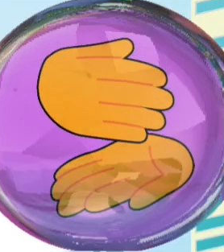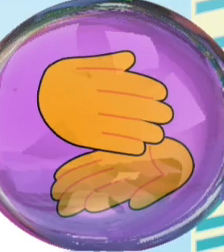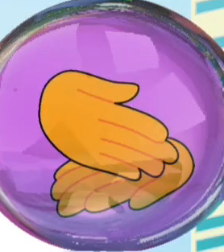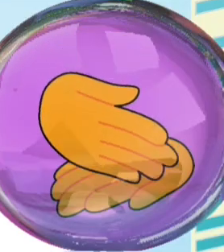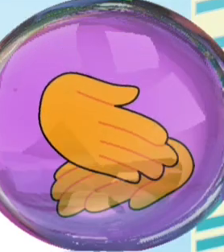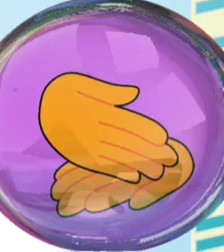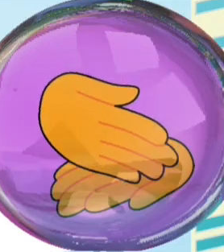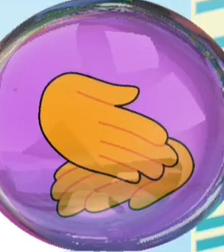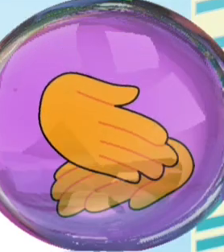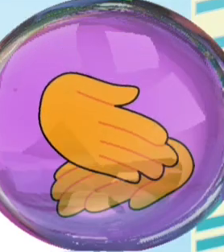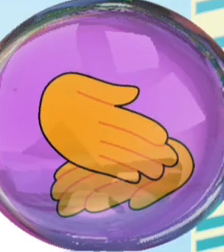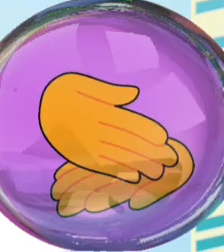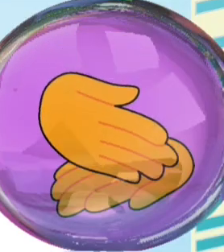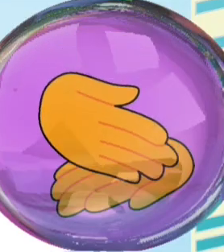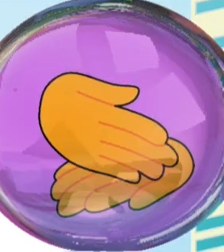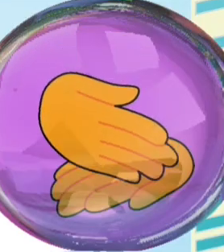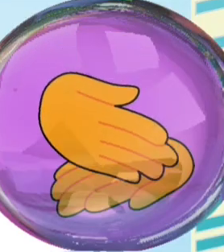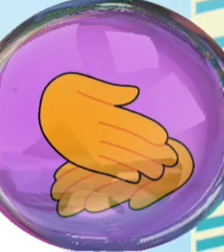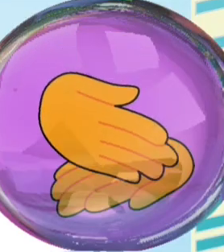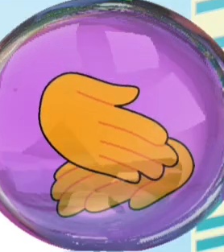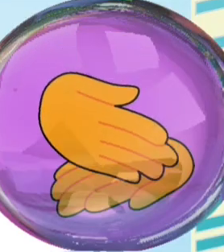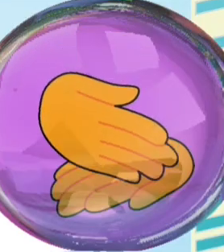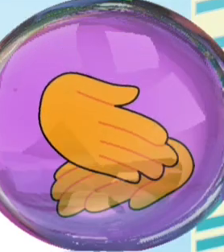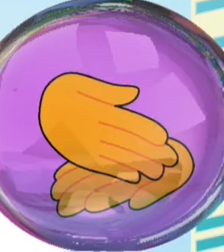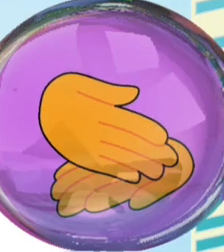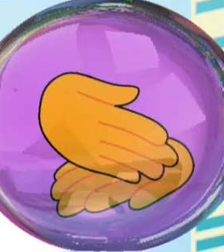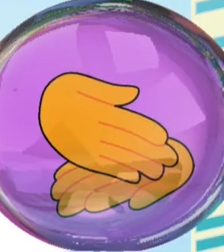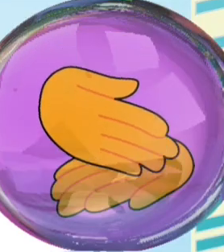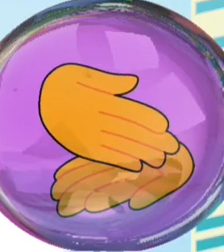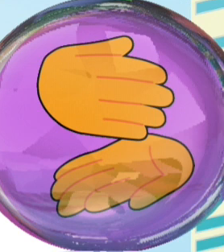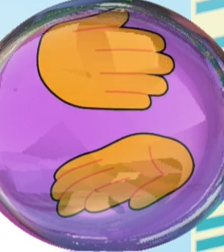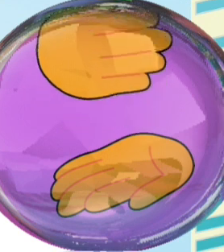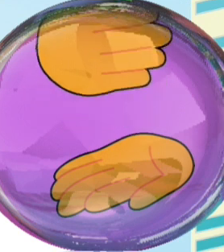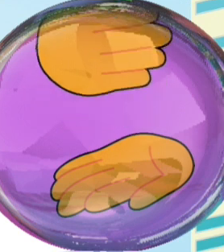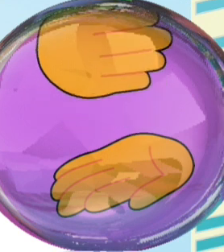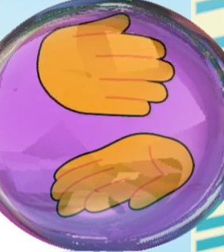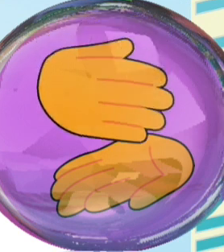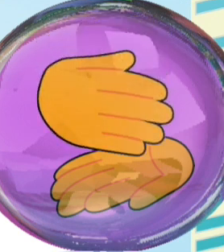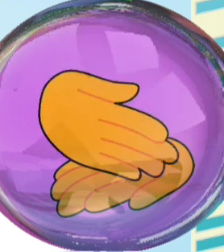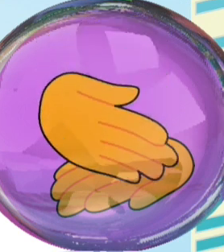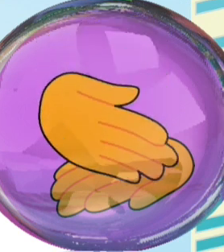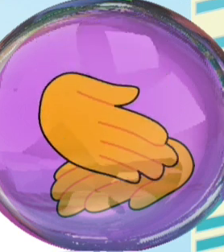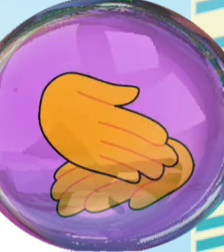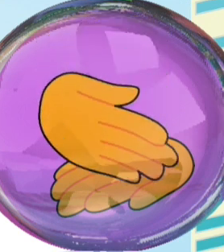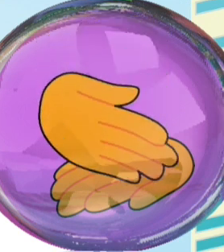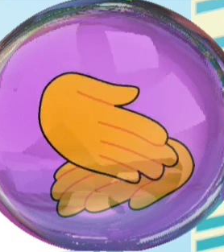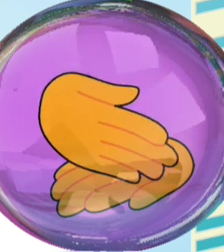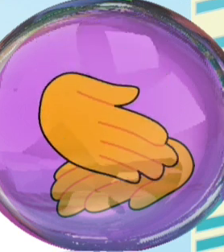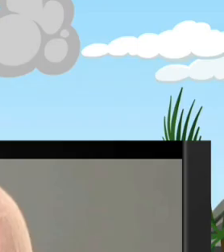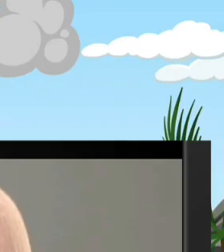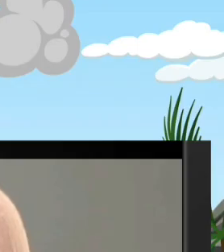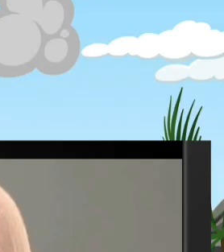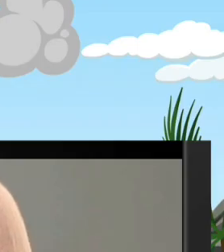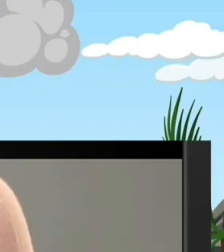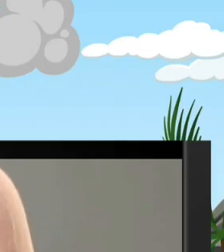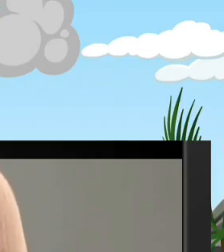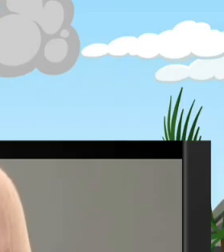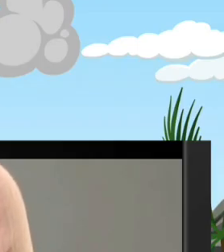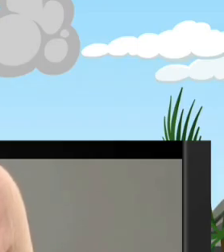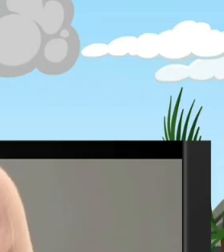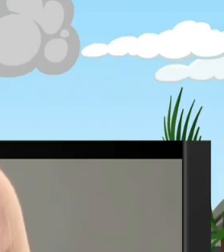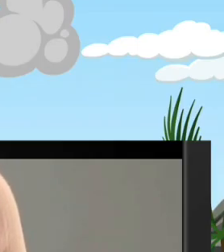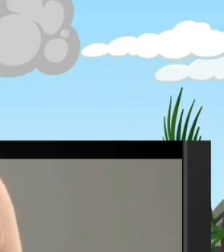Stop, stop, stop. When you're not to do something, you're told to stop. Sign